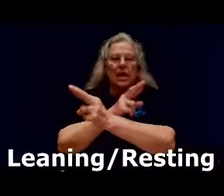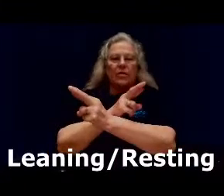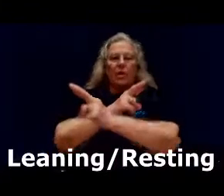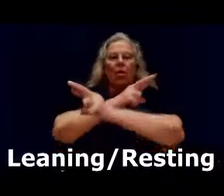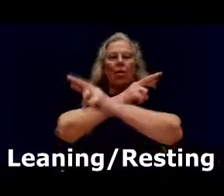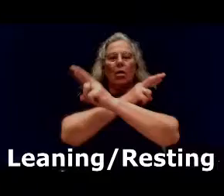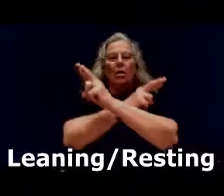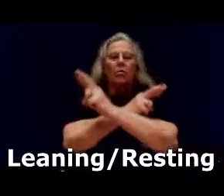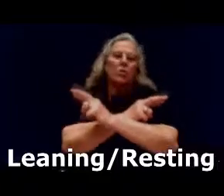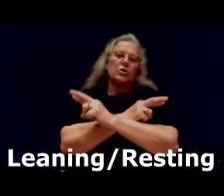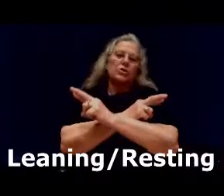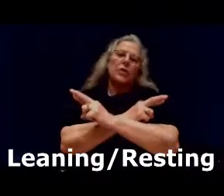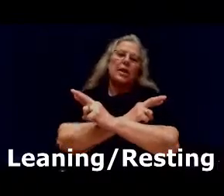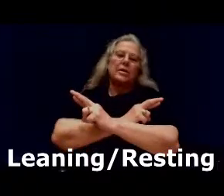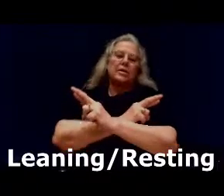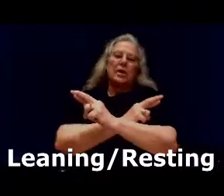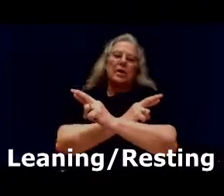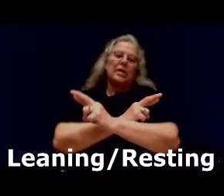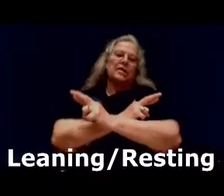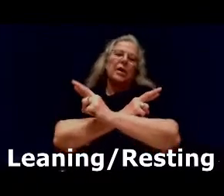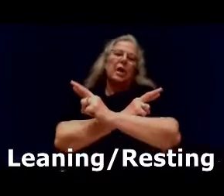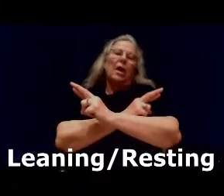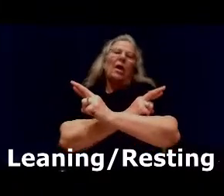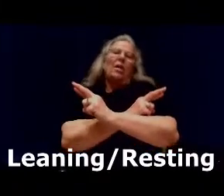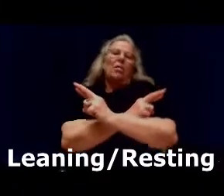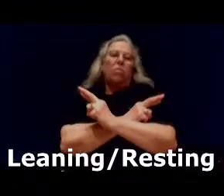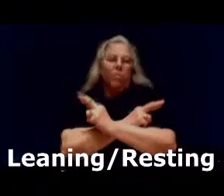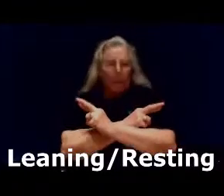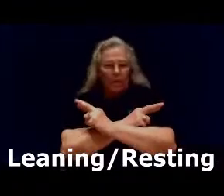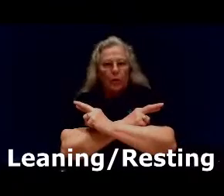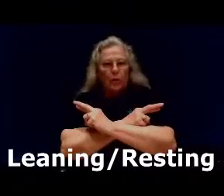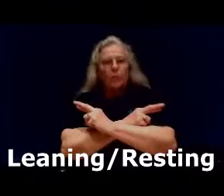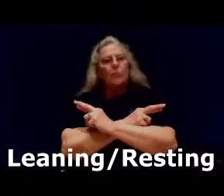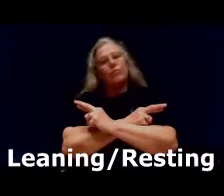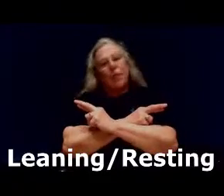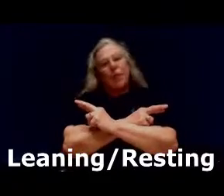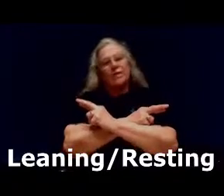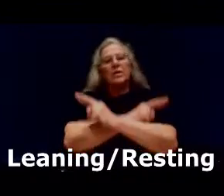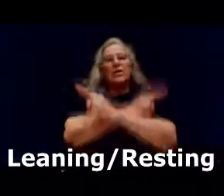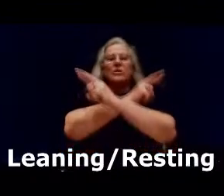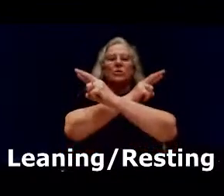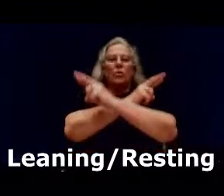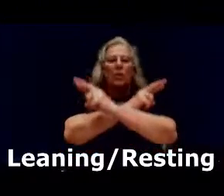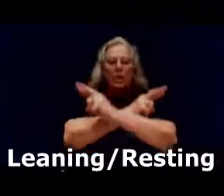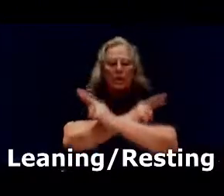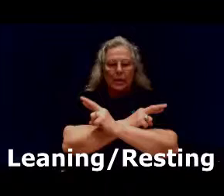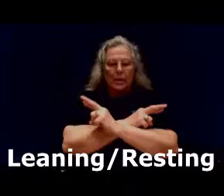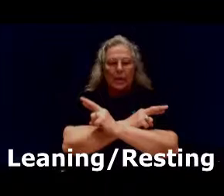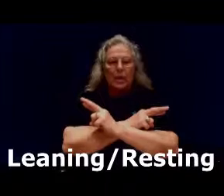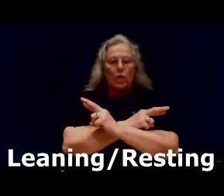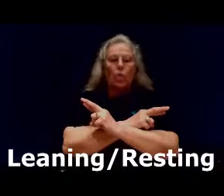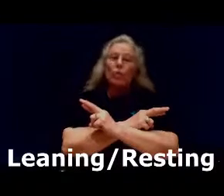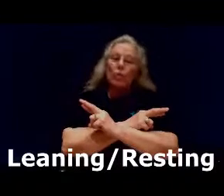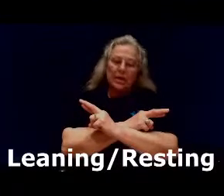the R, cross your hands. It's like, oh, I'm going to rest. So leaning or